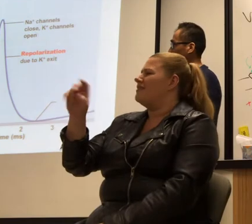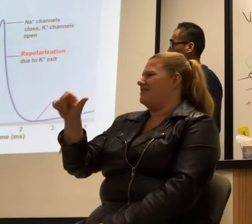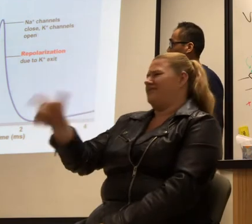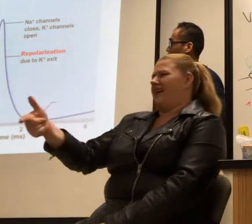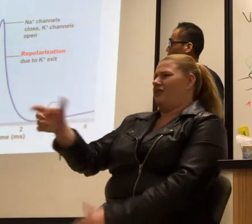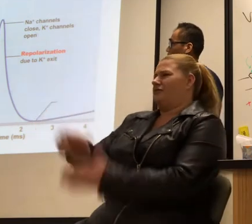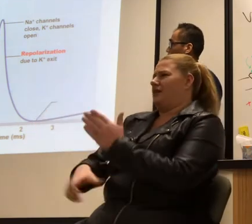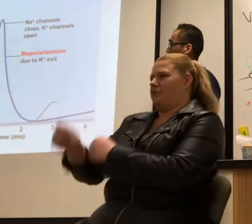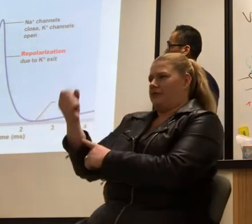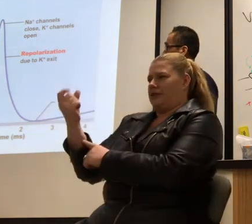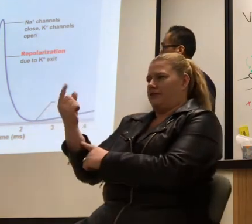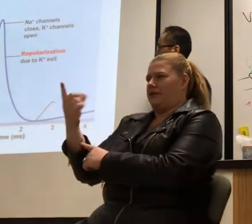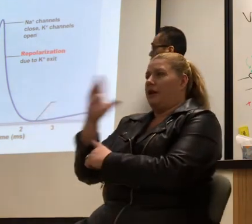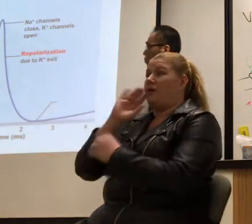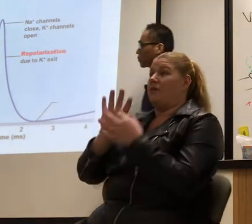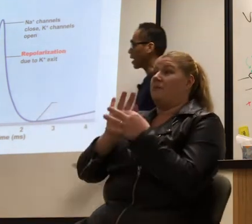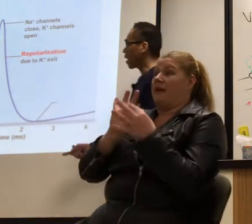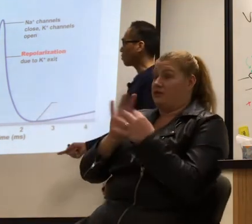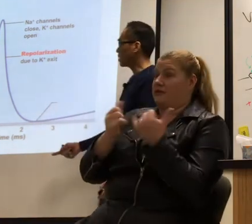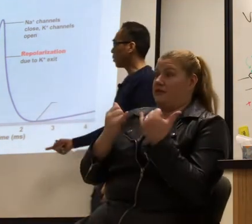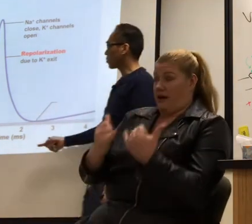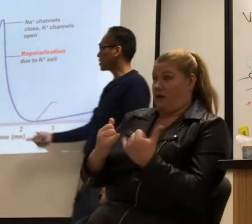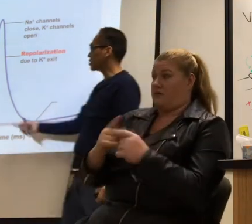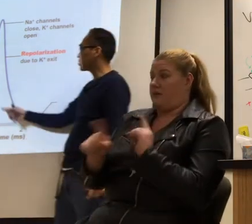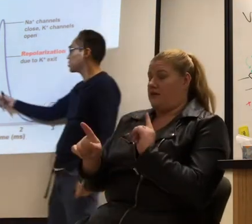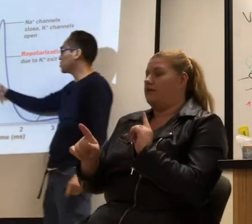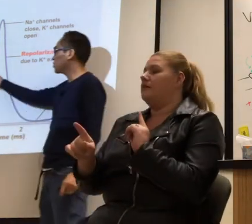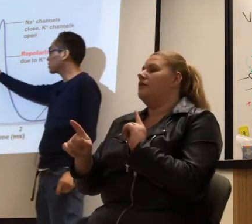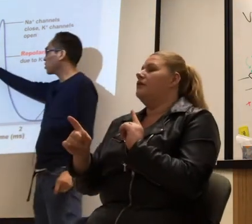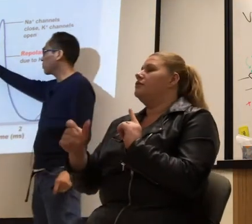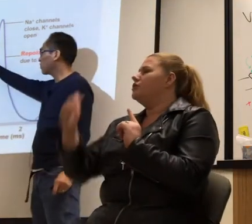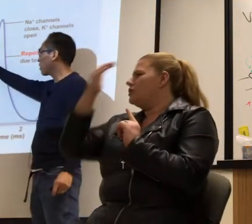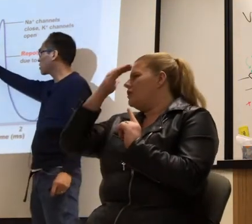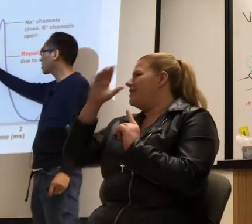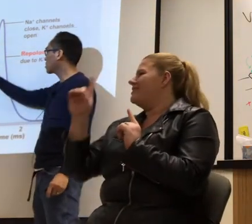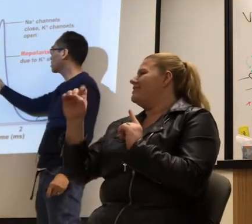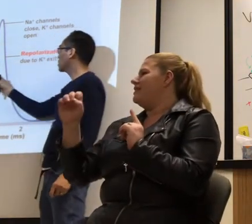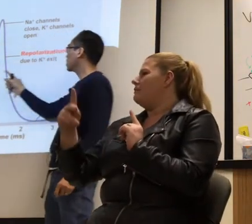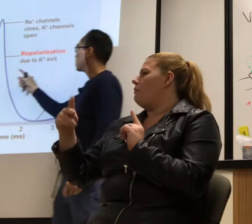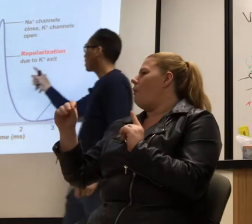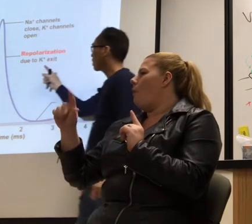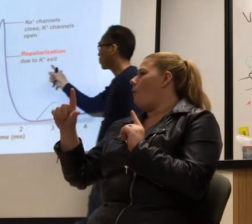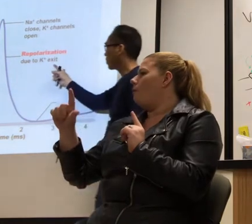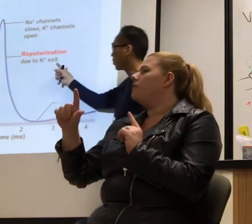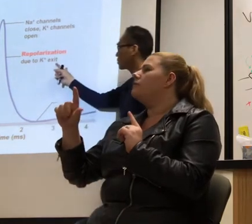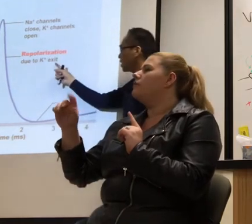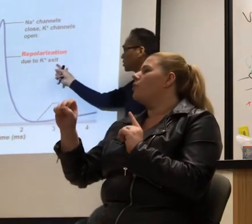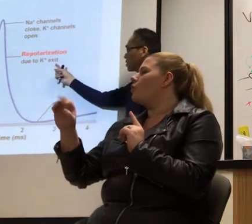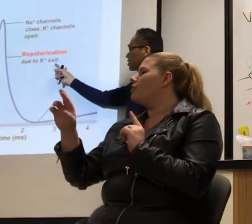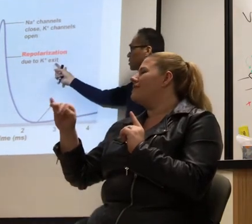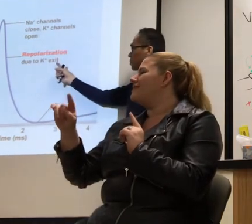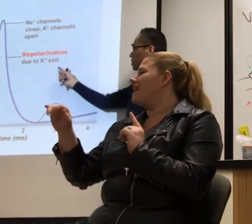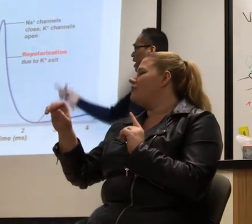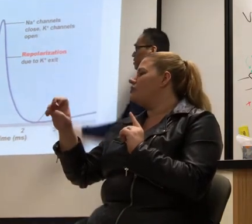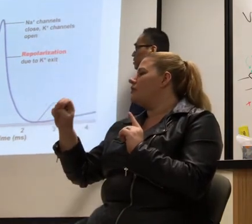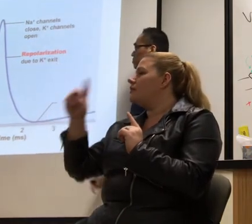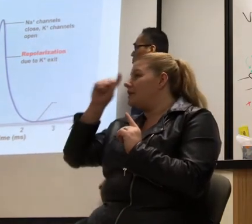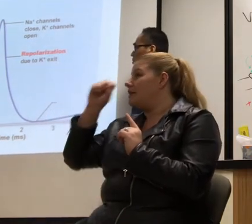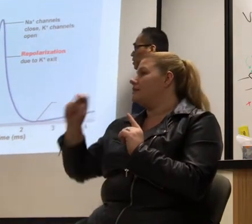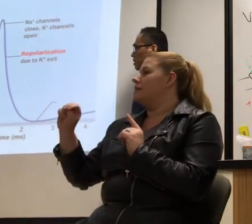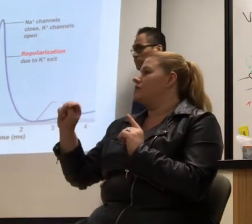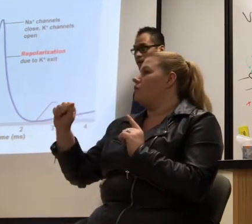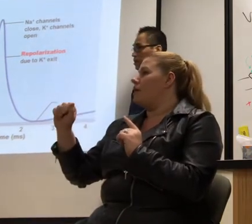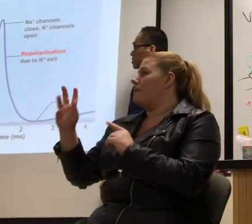to mention it now. Just know for now, depolarization is due to sodium influx. Repolarization is the